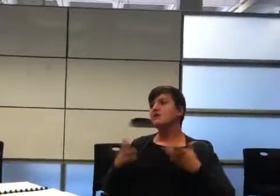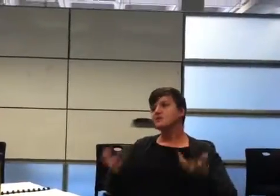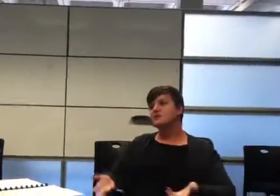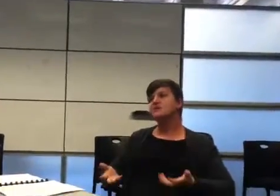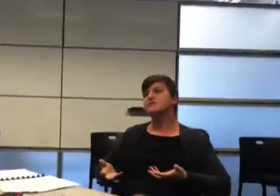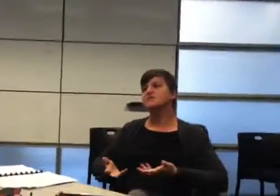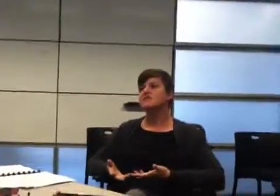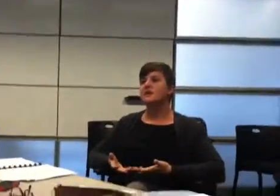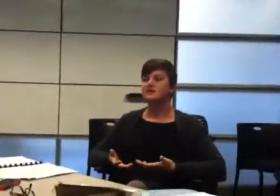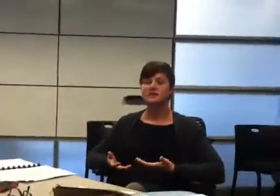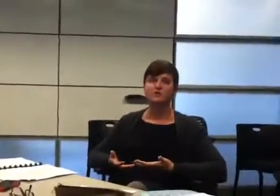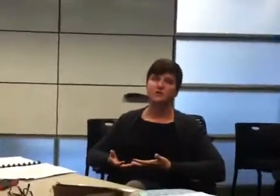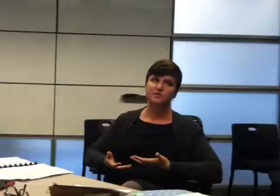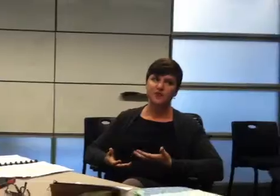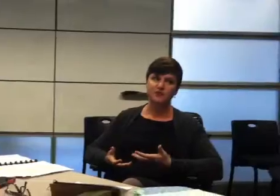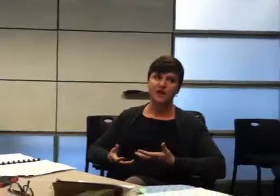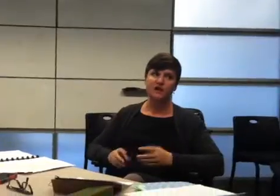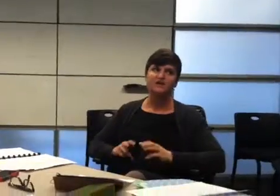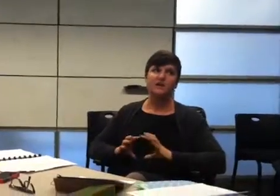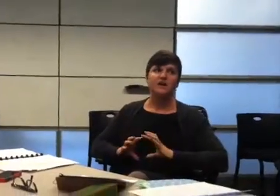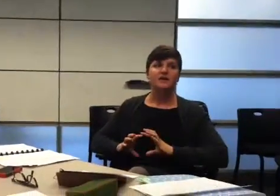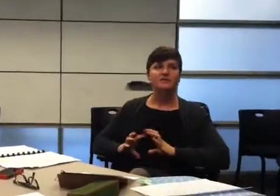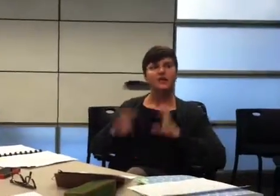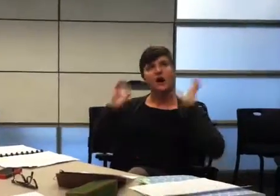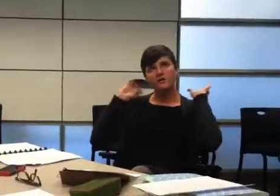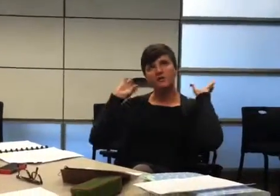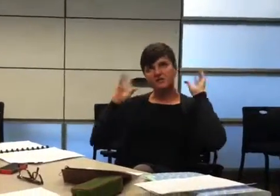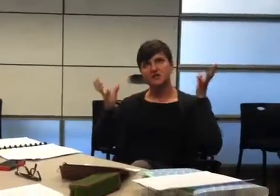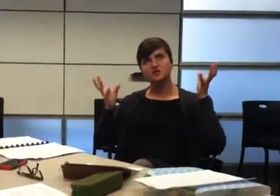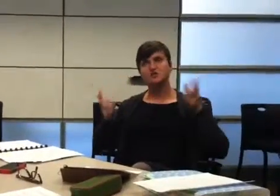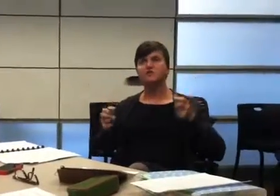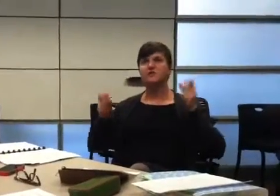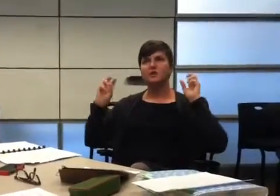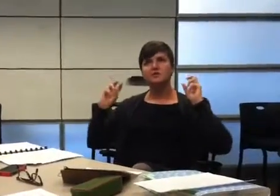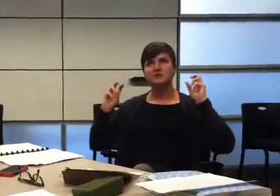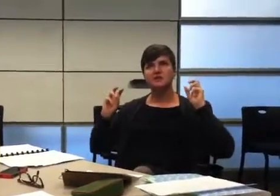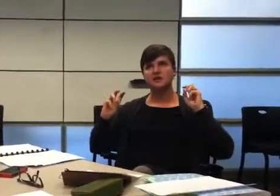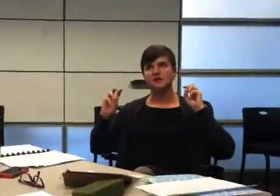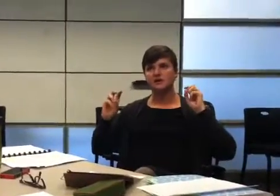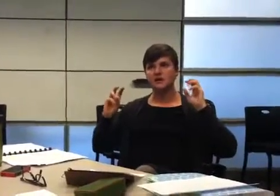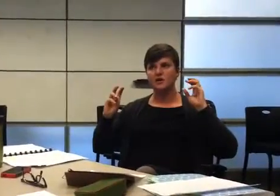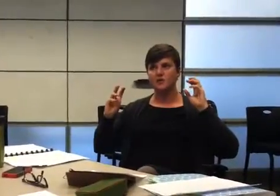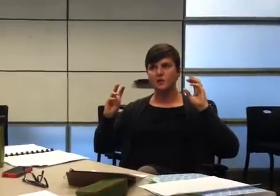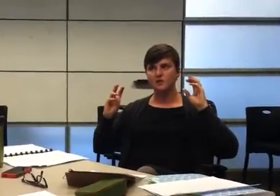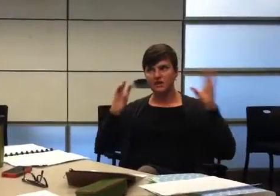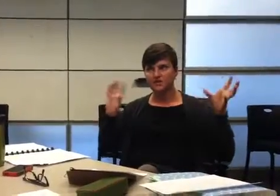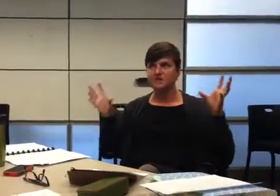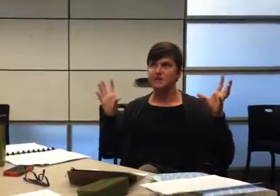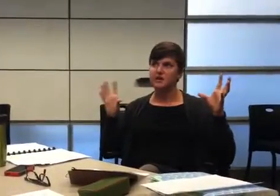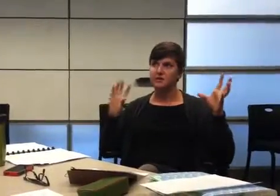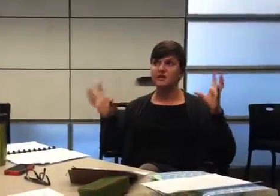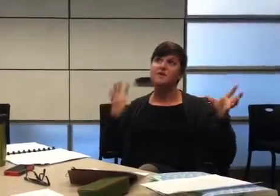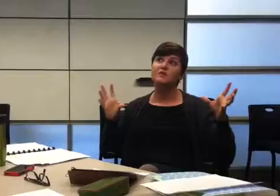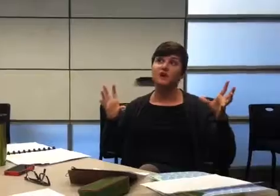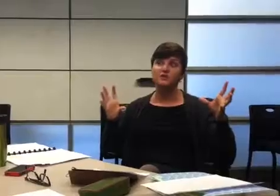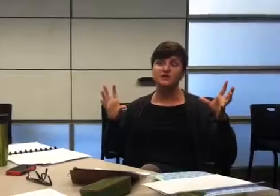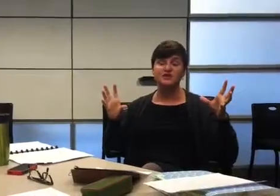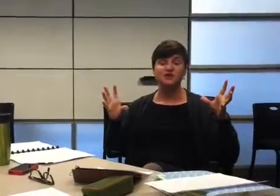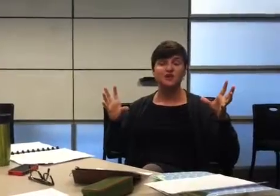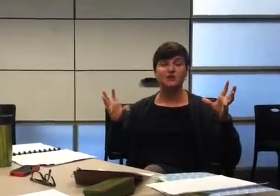We were dealing with this in the context of 145, and so from a teacher point of view, I was thinking it would give them the opportunity to talk